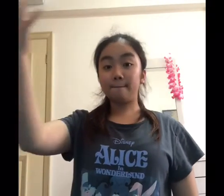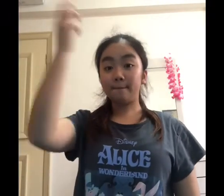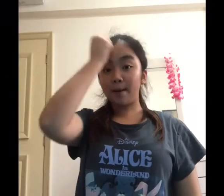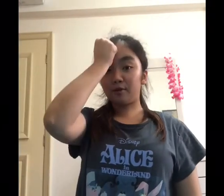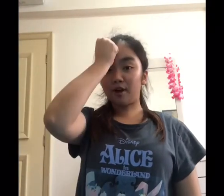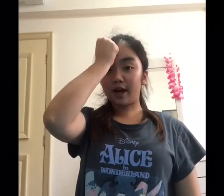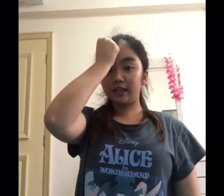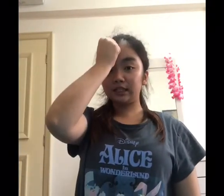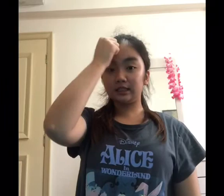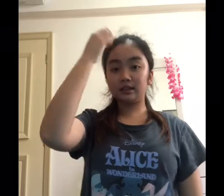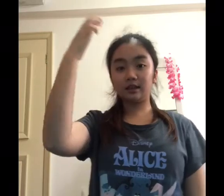Memorize,